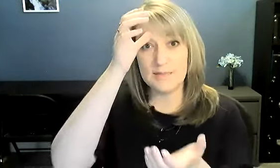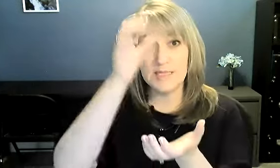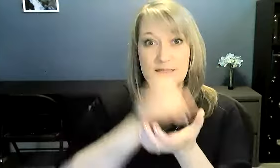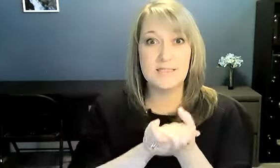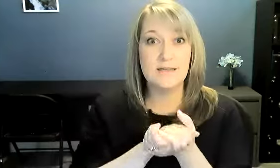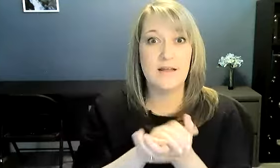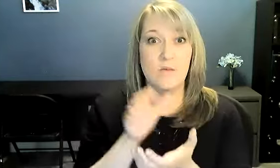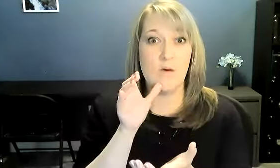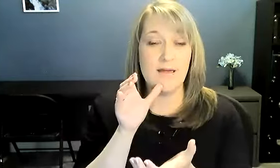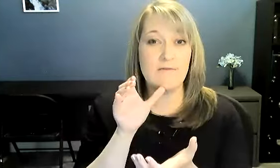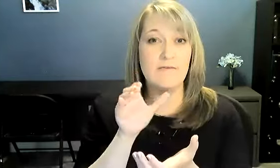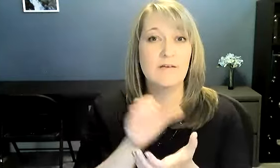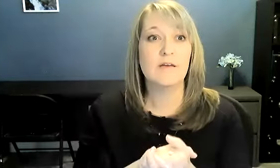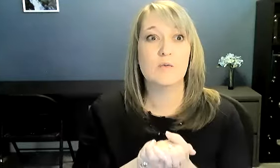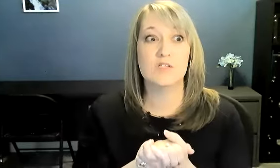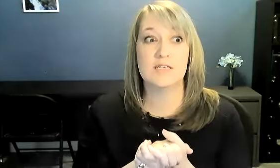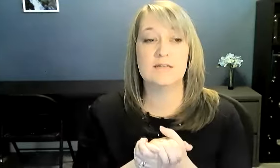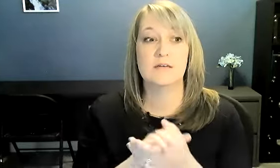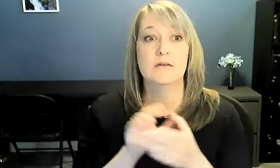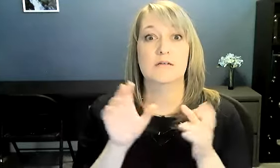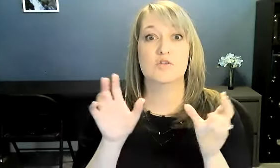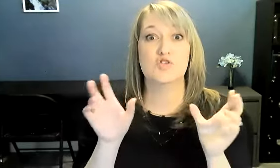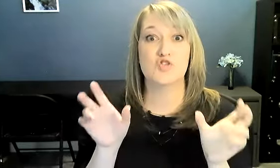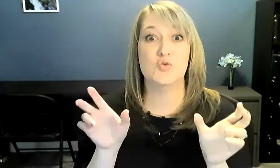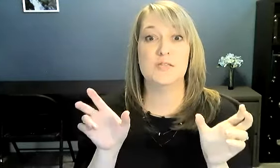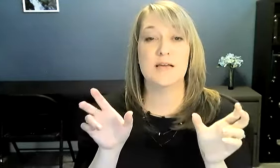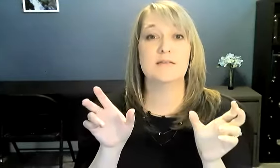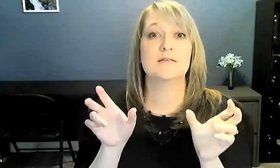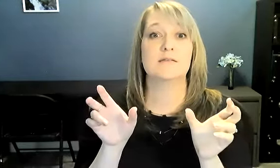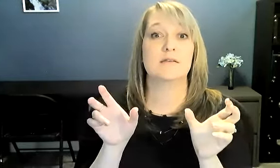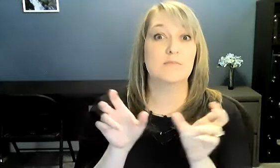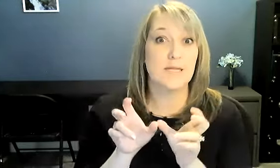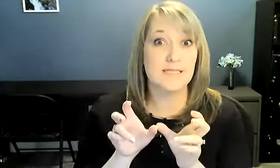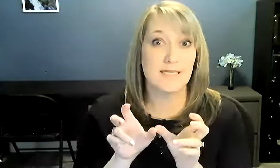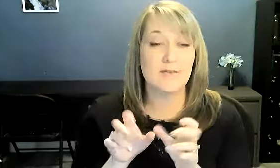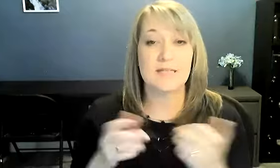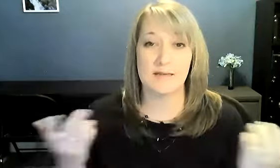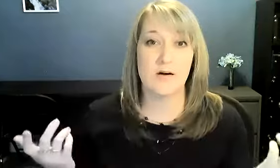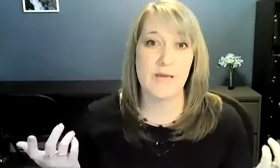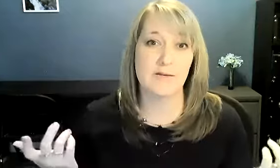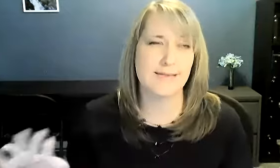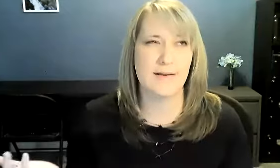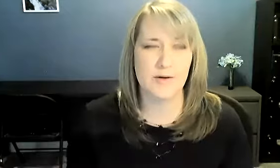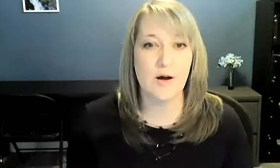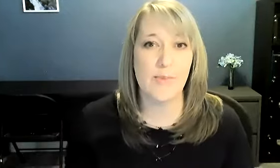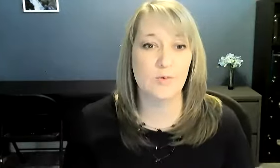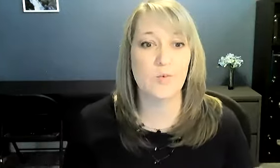husband and wife, which is two signs combined together. That's a compound sign or a compound